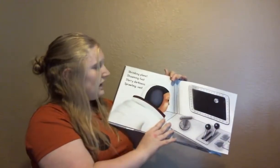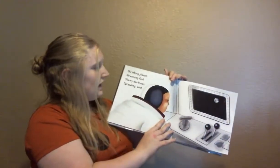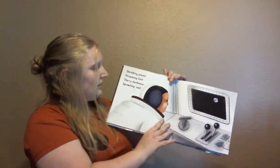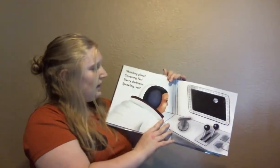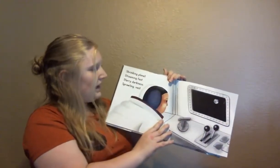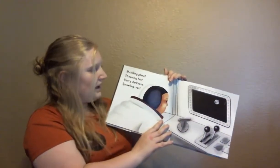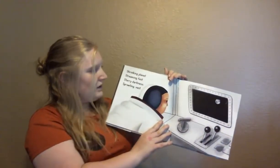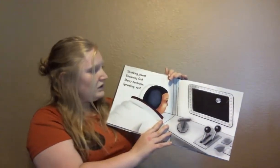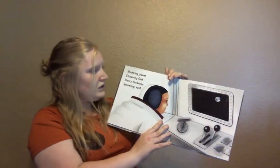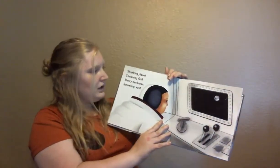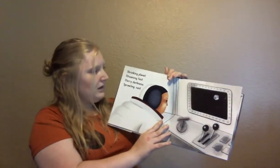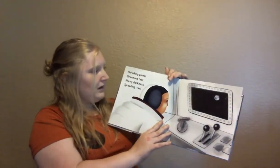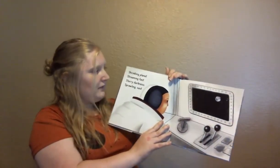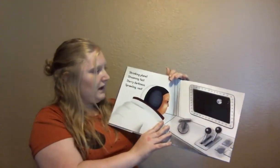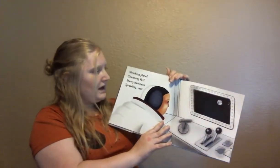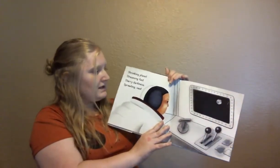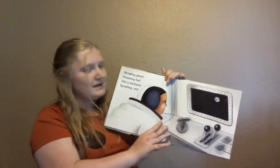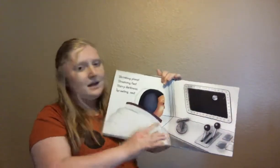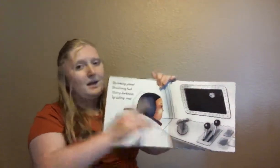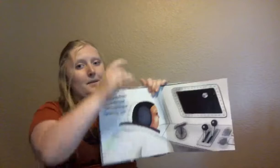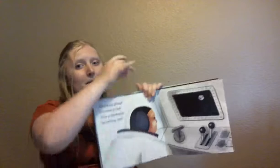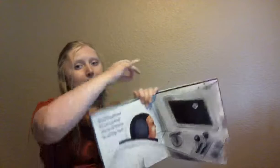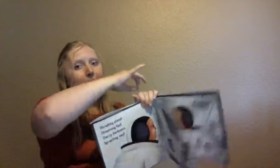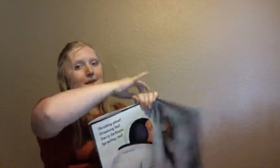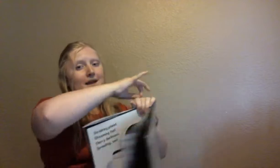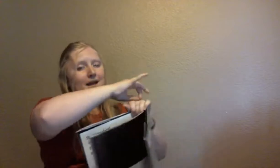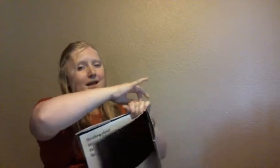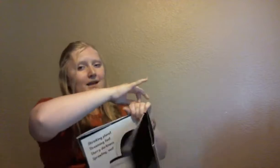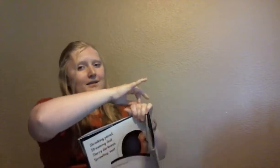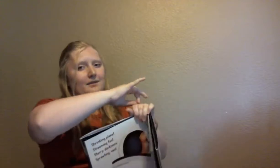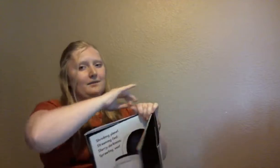Shrinking planet, streaming fast. Planet.